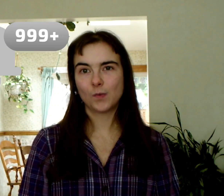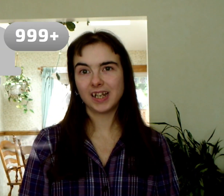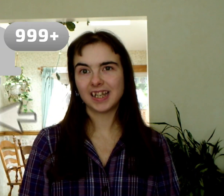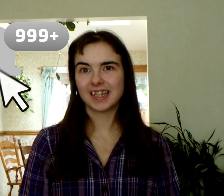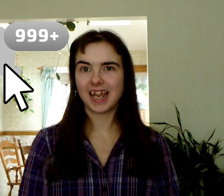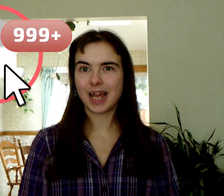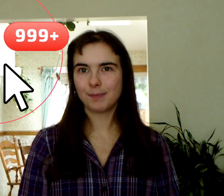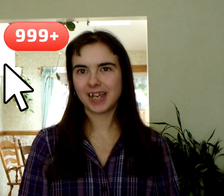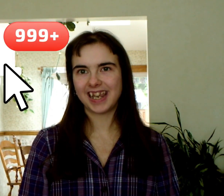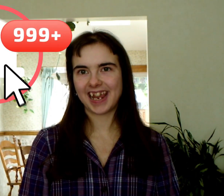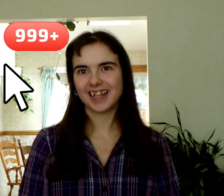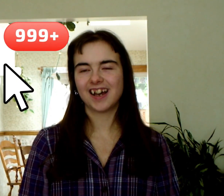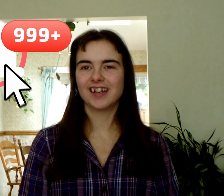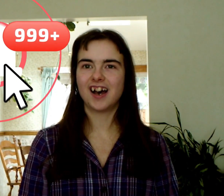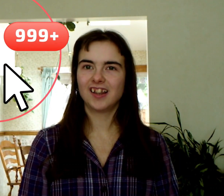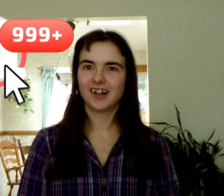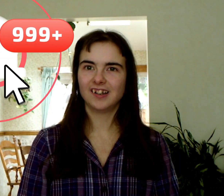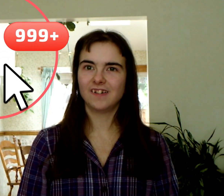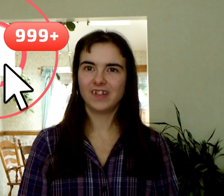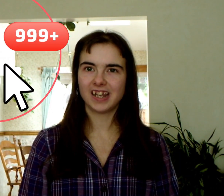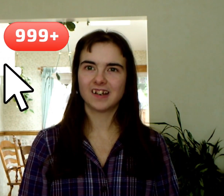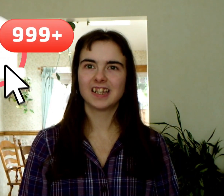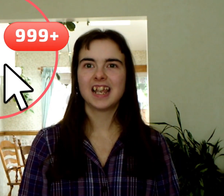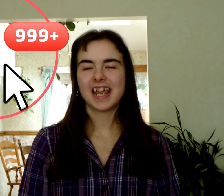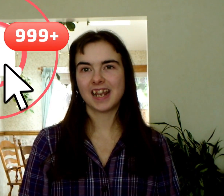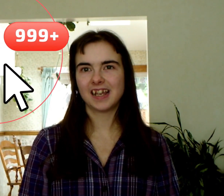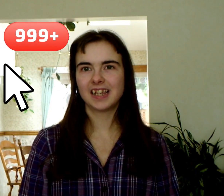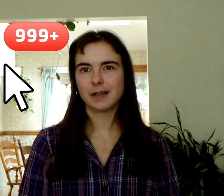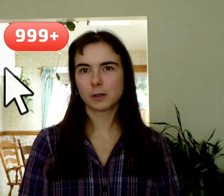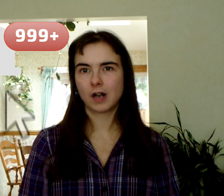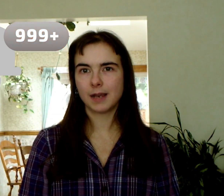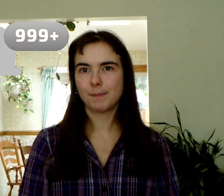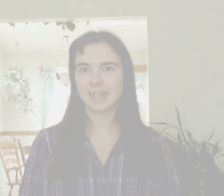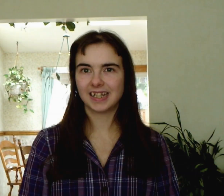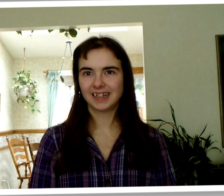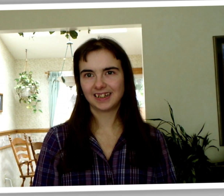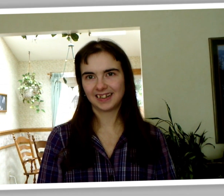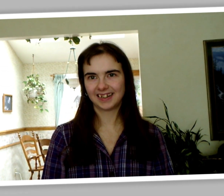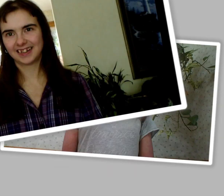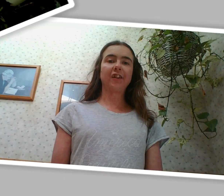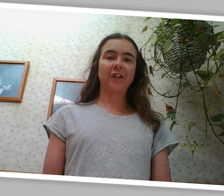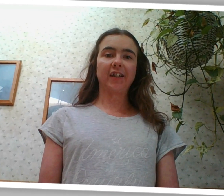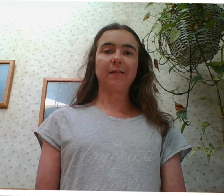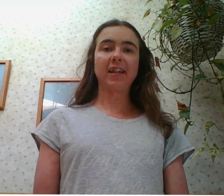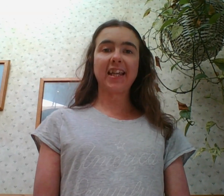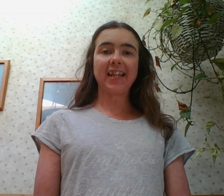you want to stay up to date on all our new videos, hit the subscribe button. Let's learn some